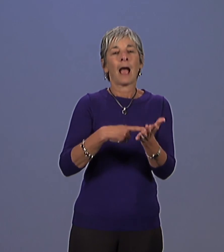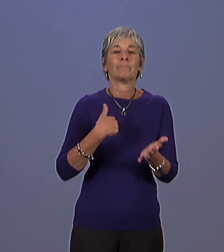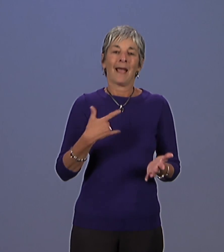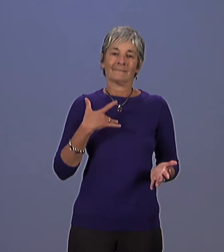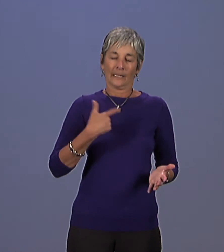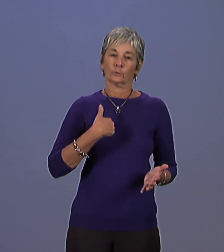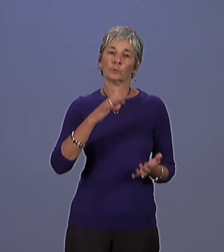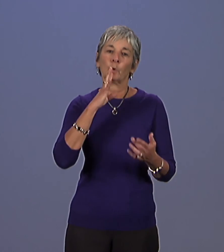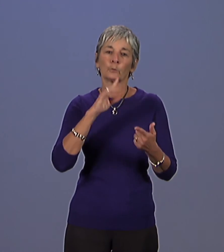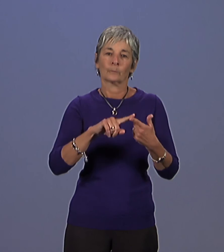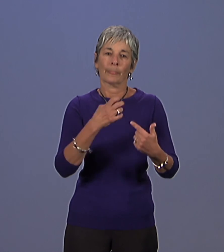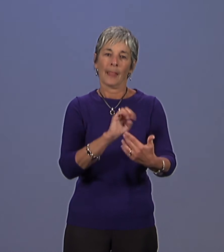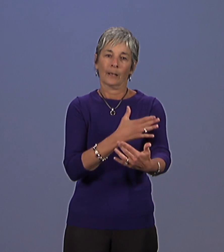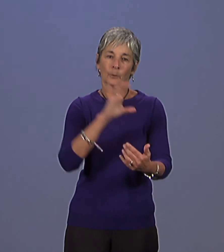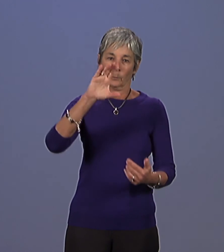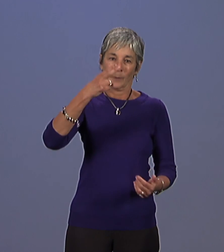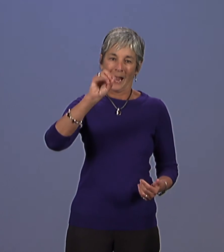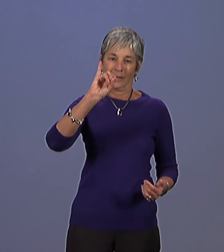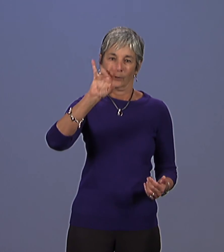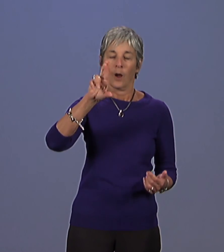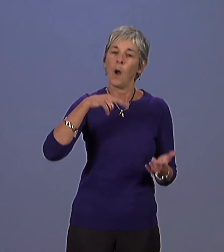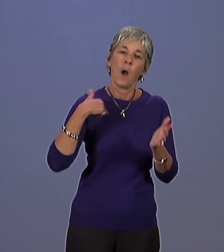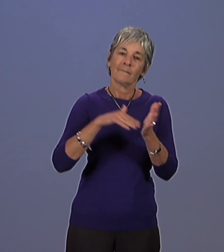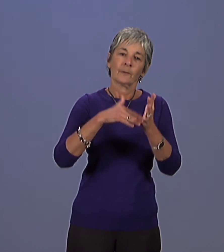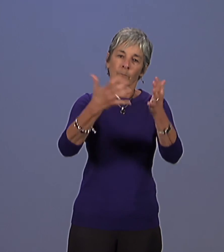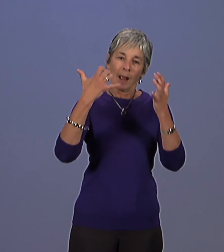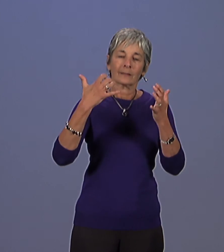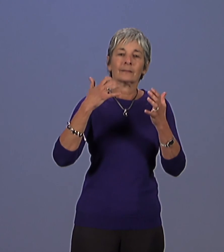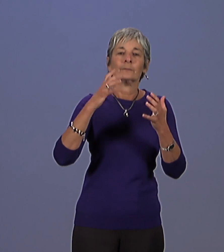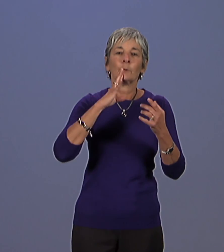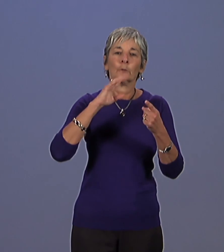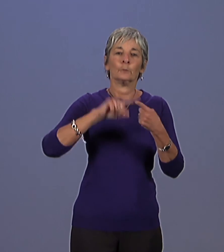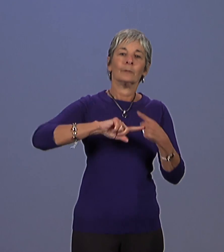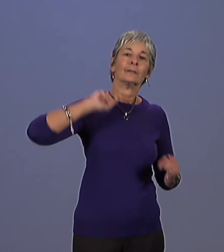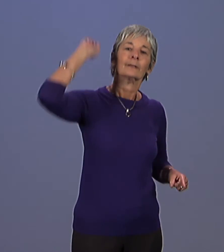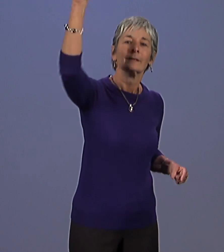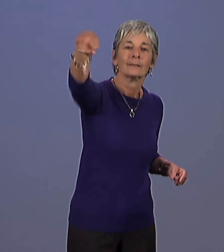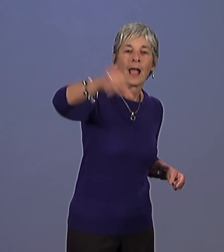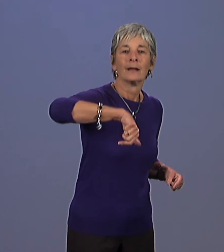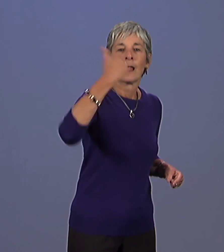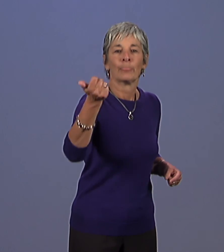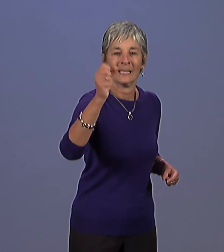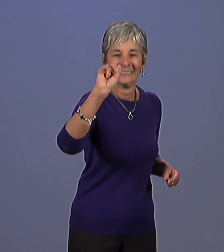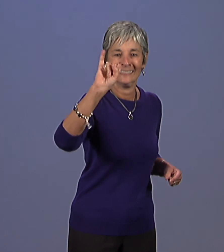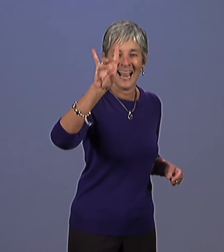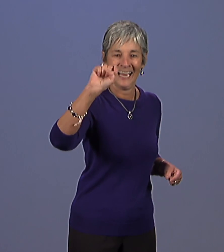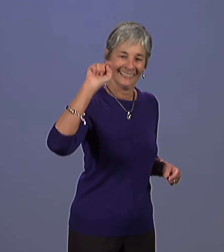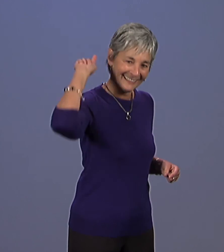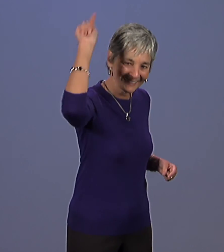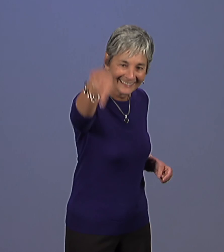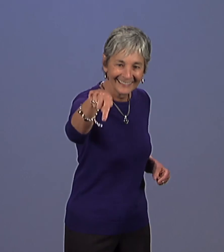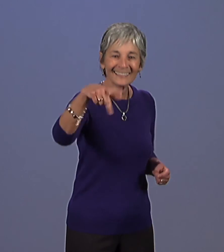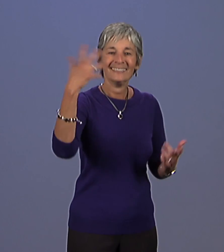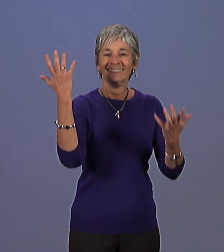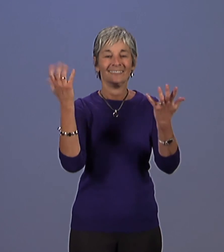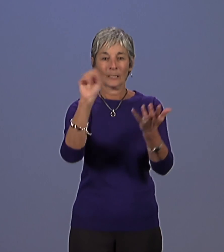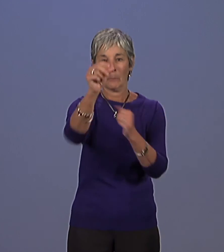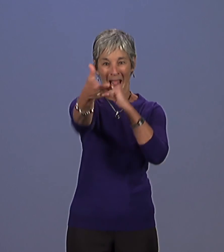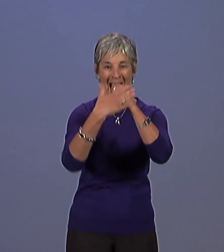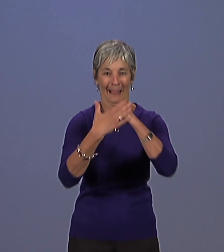sometimes I feel like I'm preaching to the choir, and I really want to get the message out there to the other side. But we are thinking exactly the same way, so